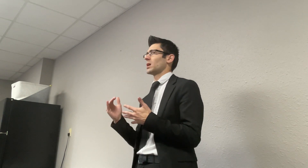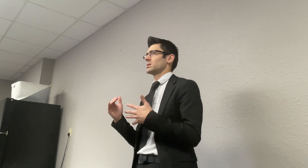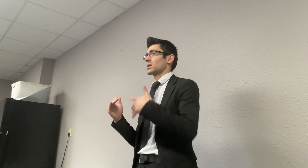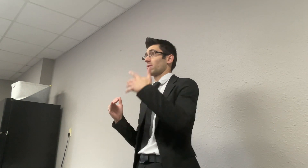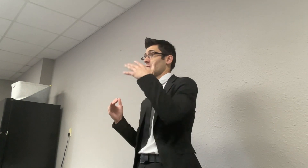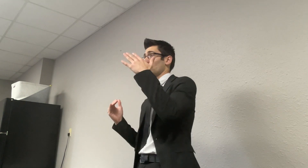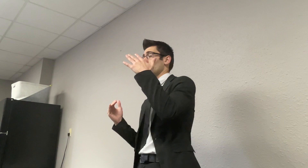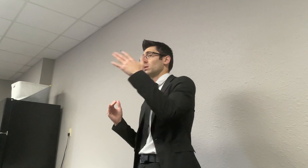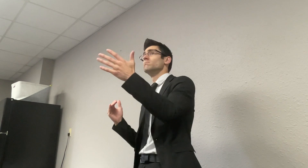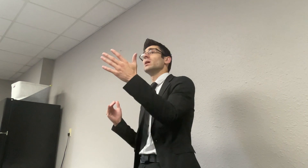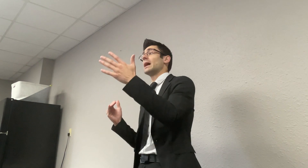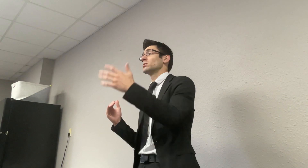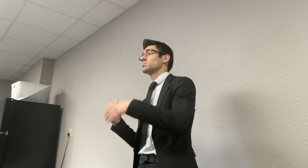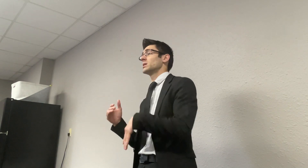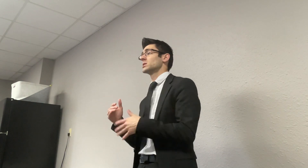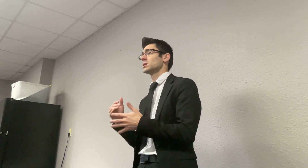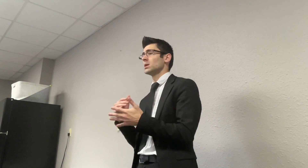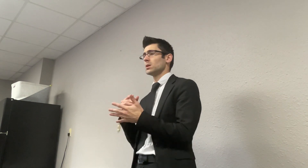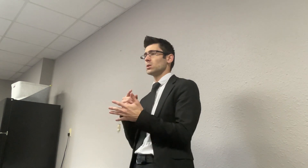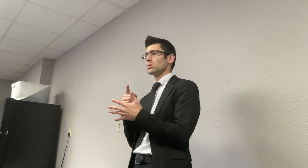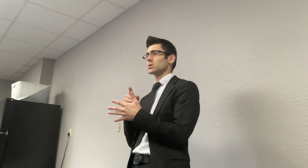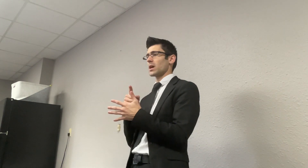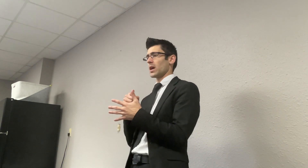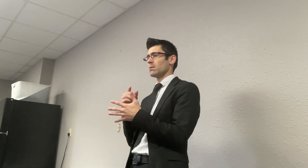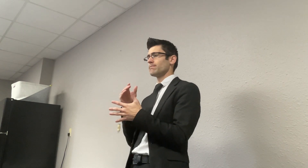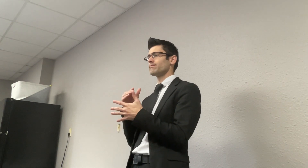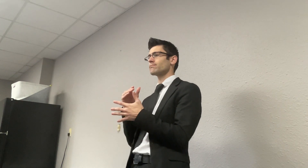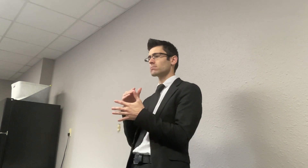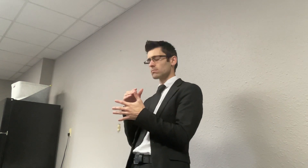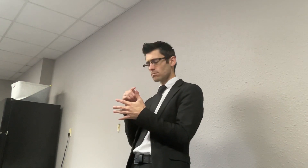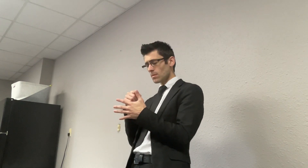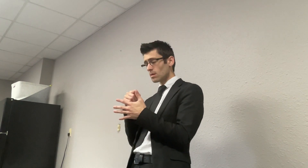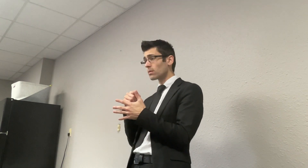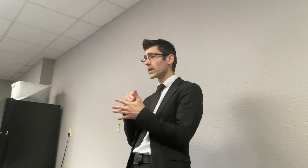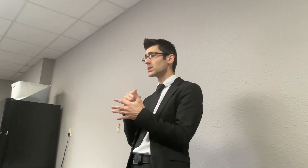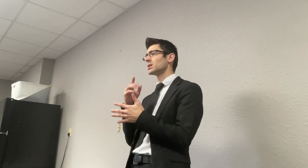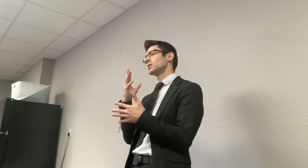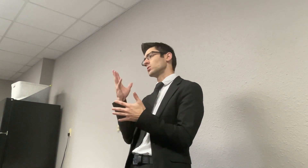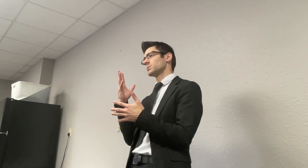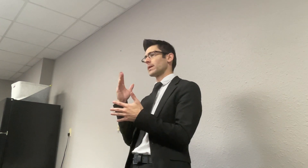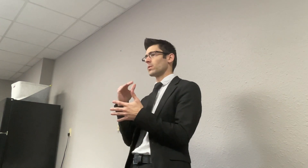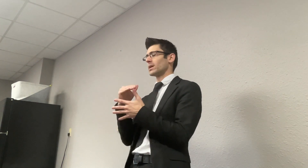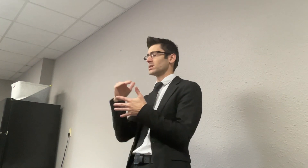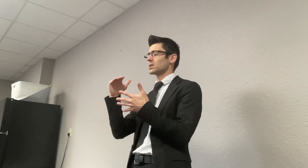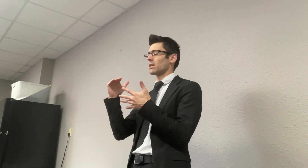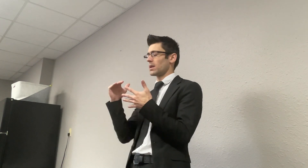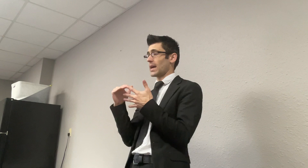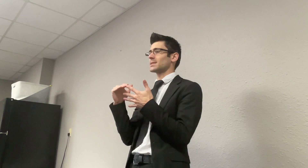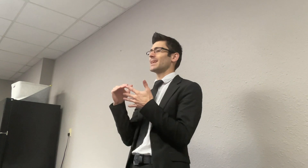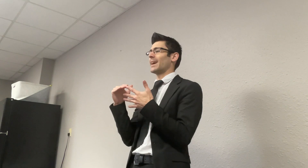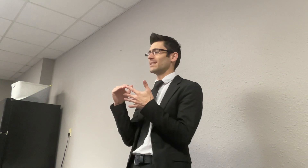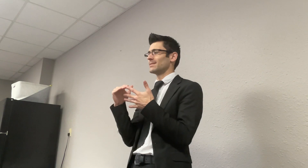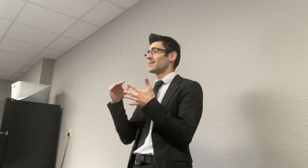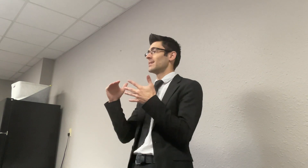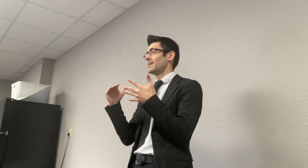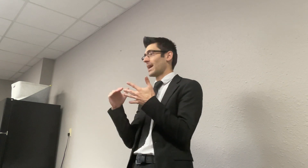like if they're doing announcements, you'll say this and then you'll explain what it is. The next thing, next